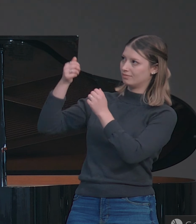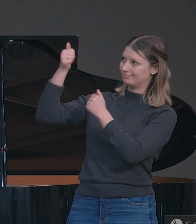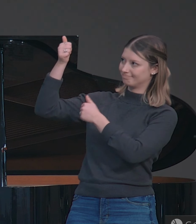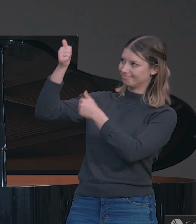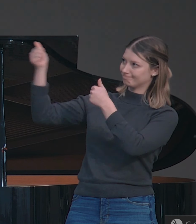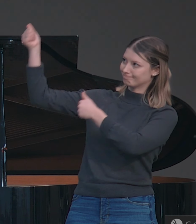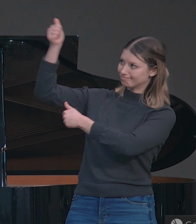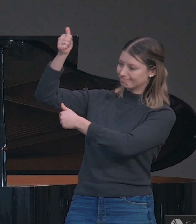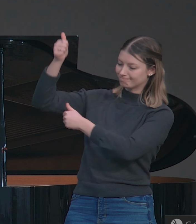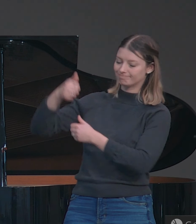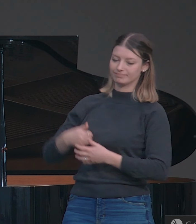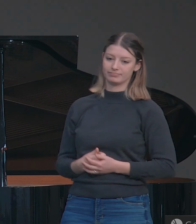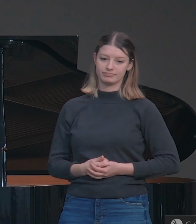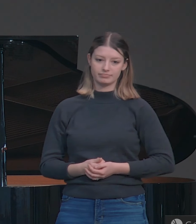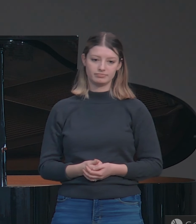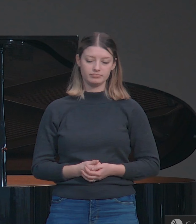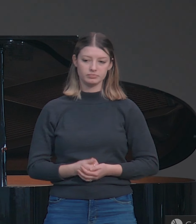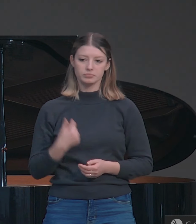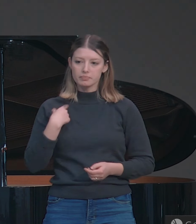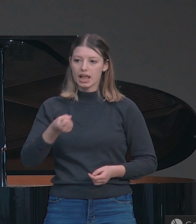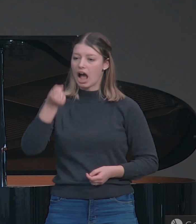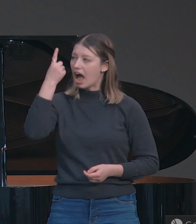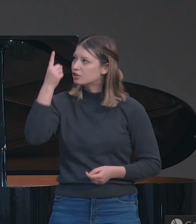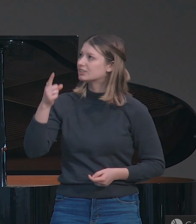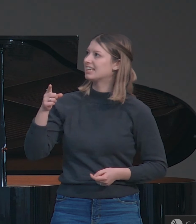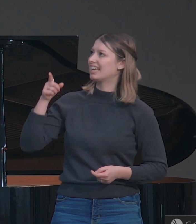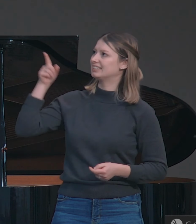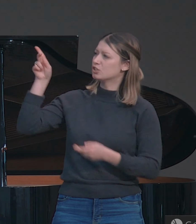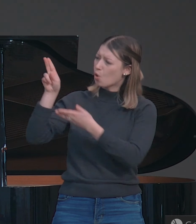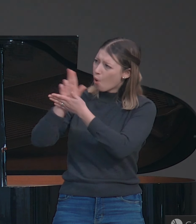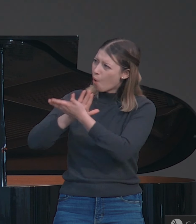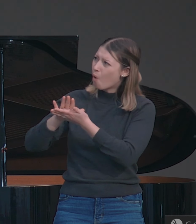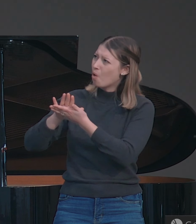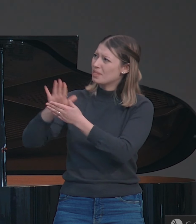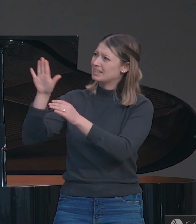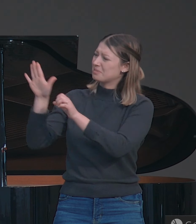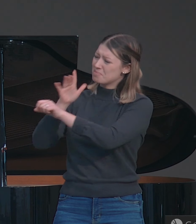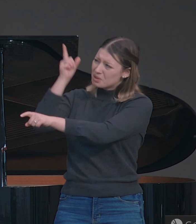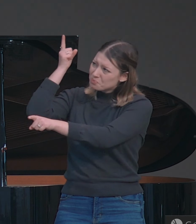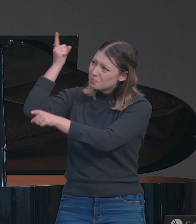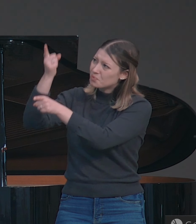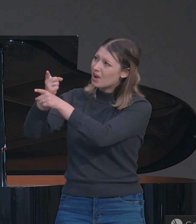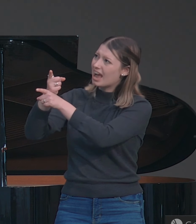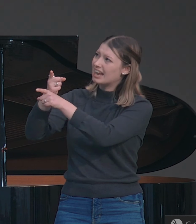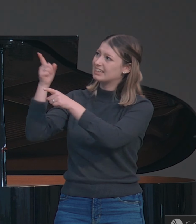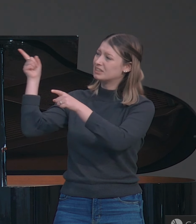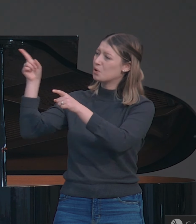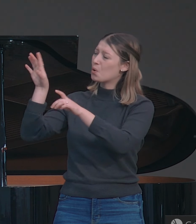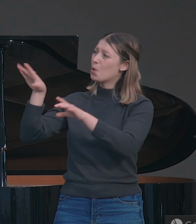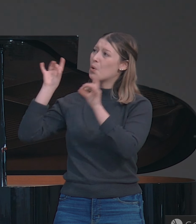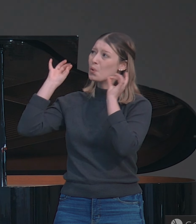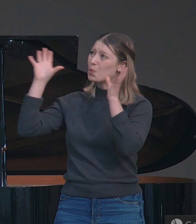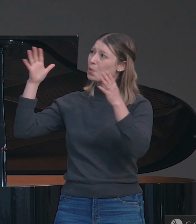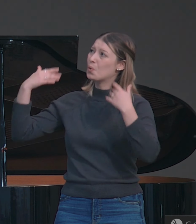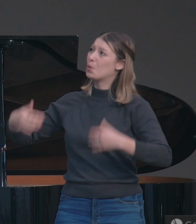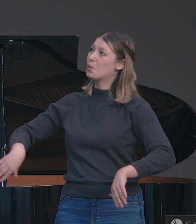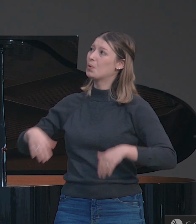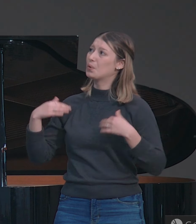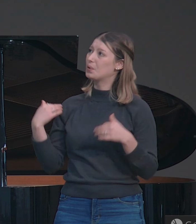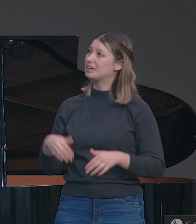To understand the holiness of God and the righteousness of God and the awesome,